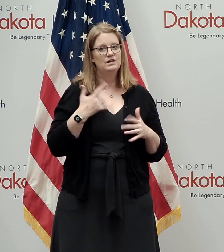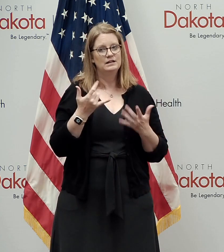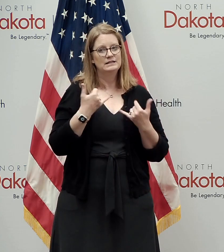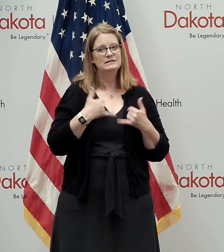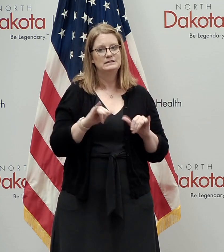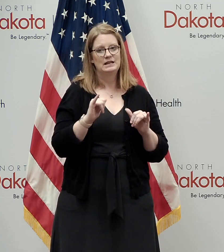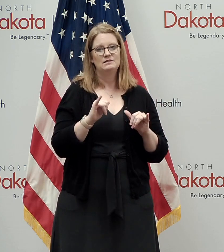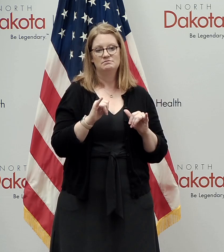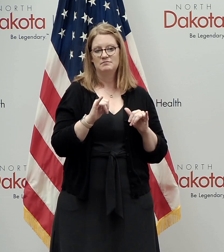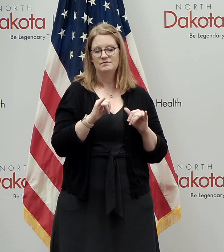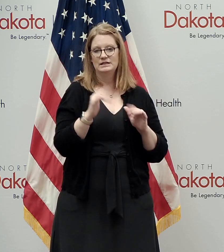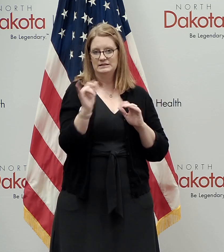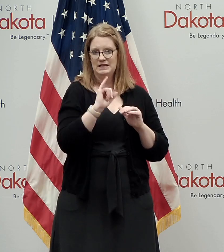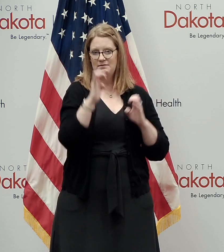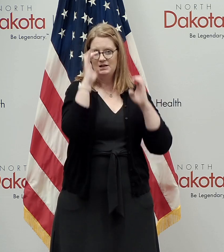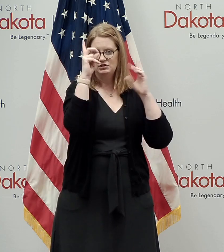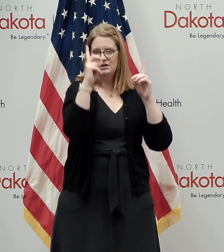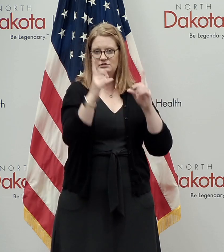value online.